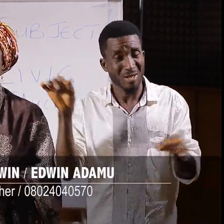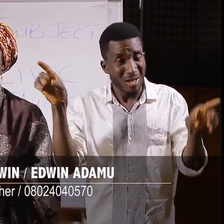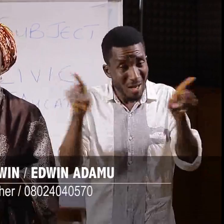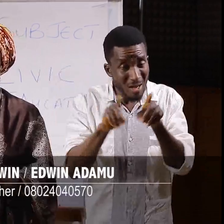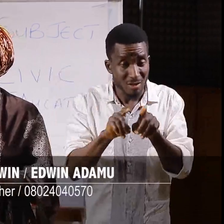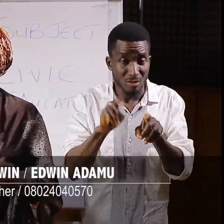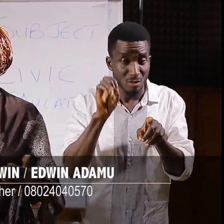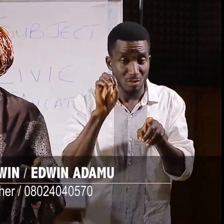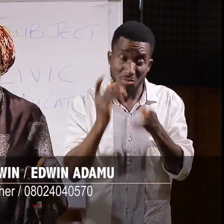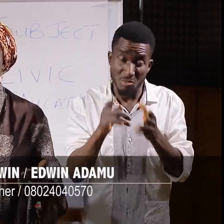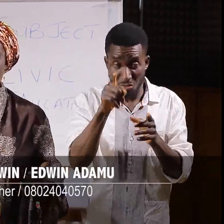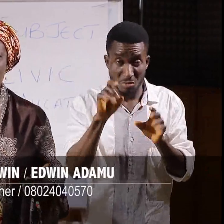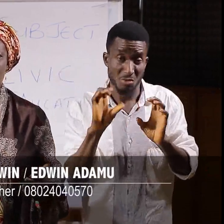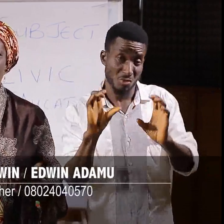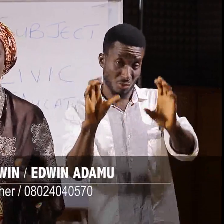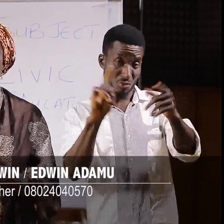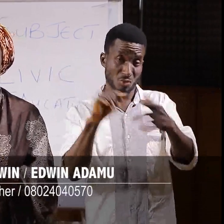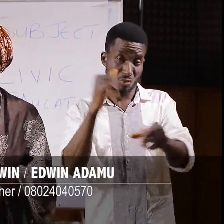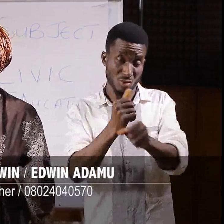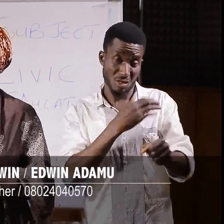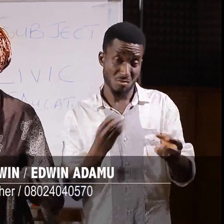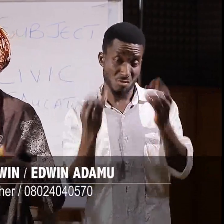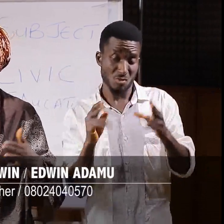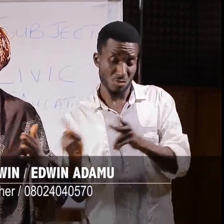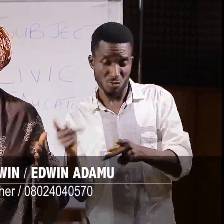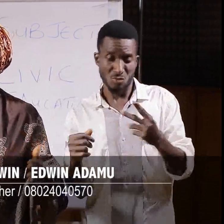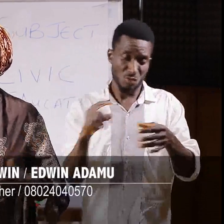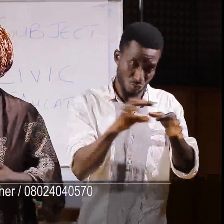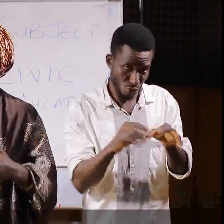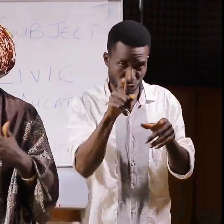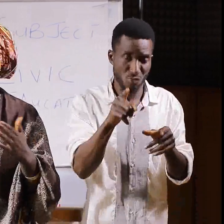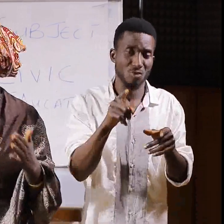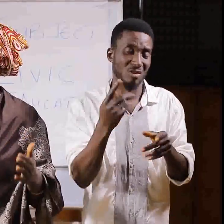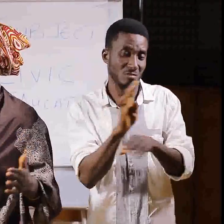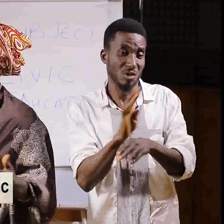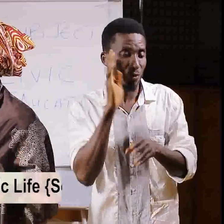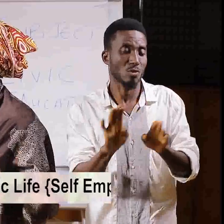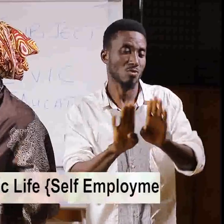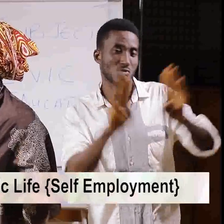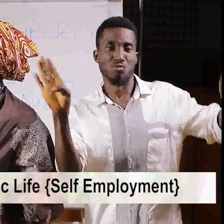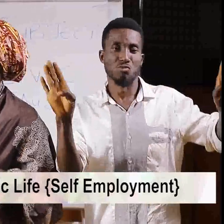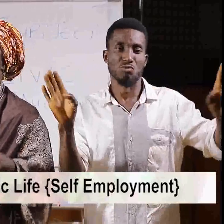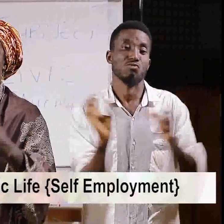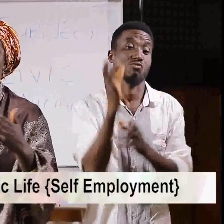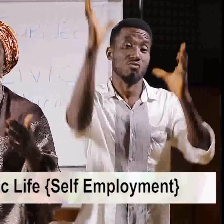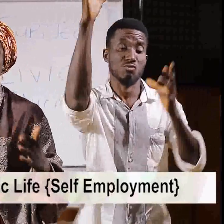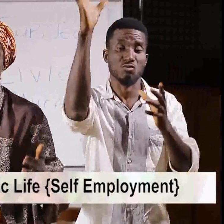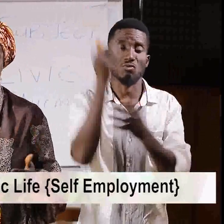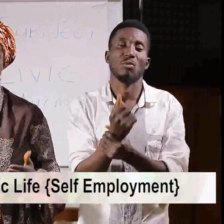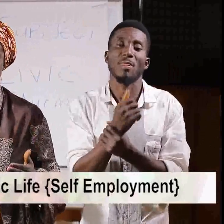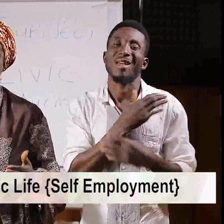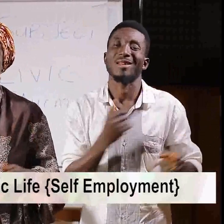to work and more people coming to join him, because the business will continue to expand. And as the